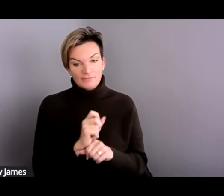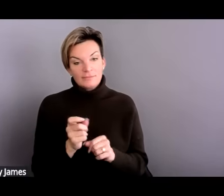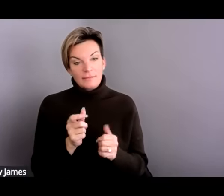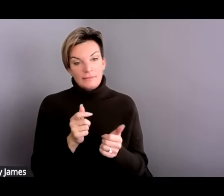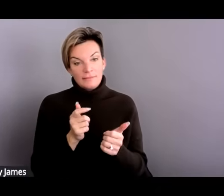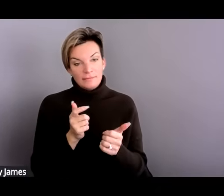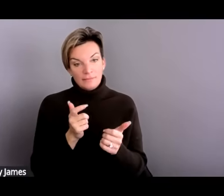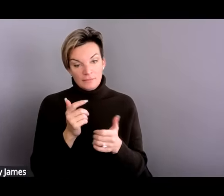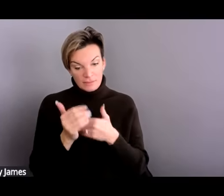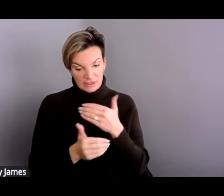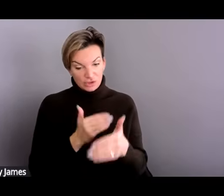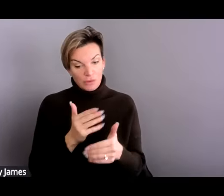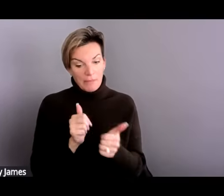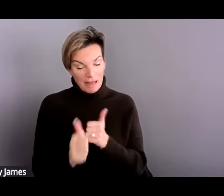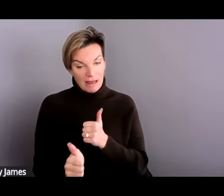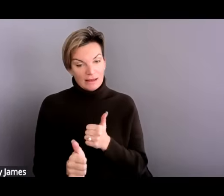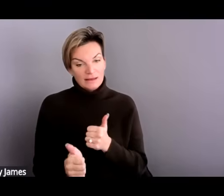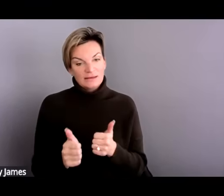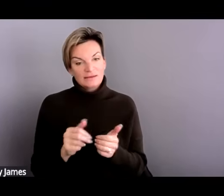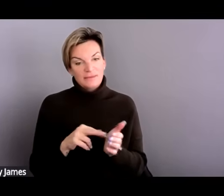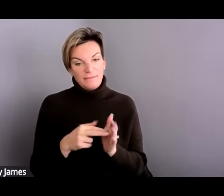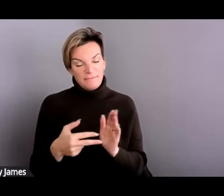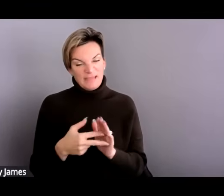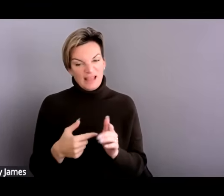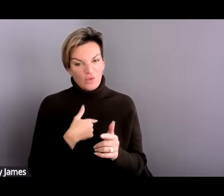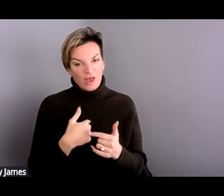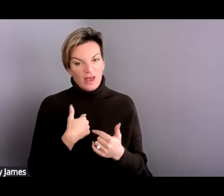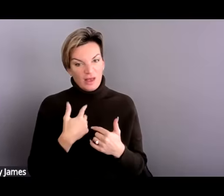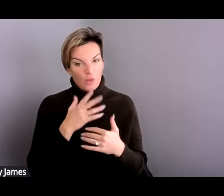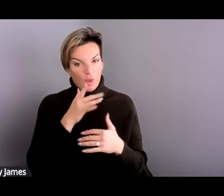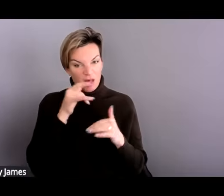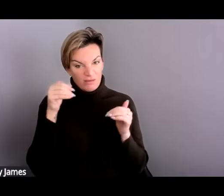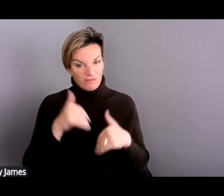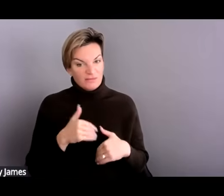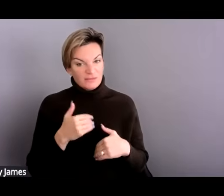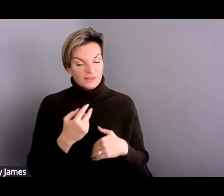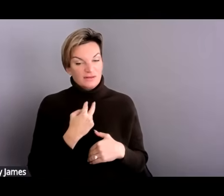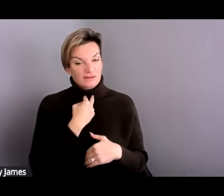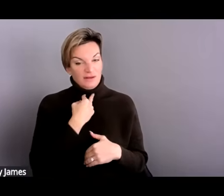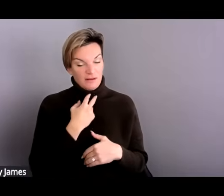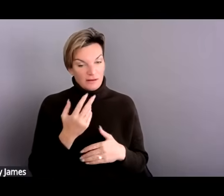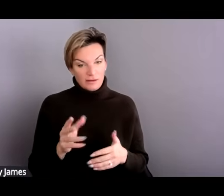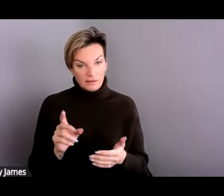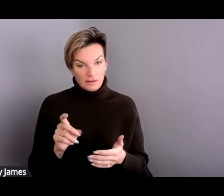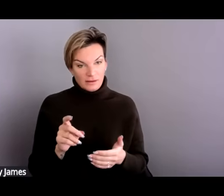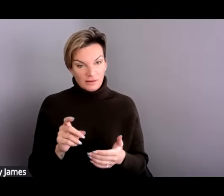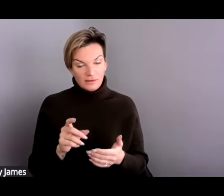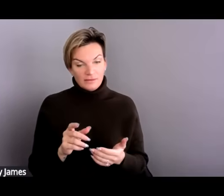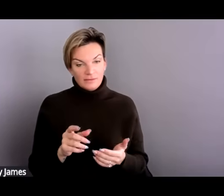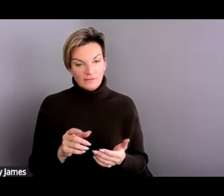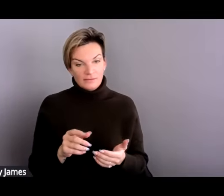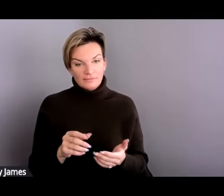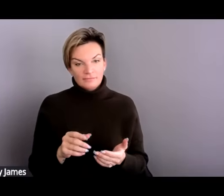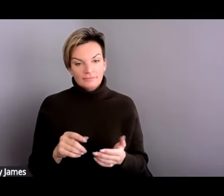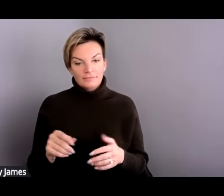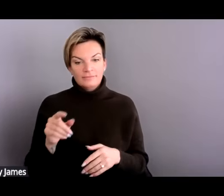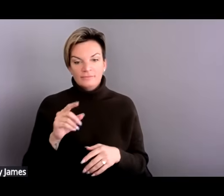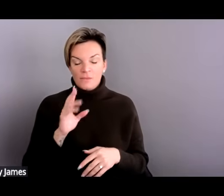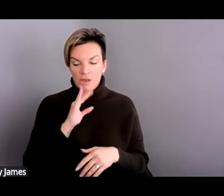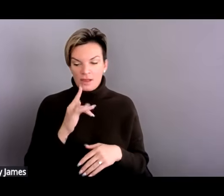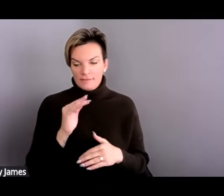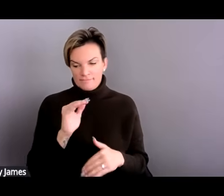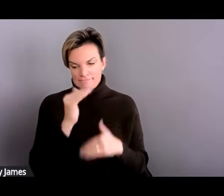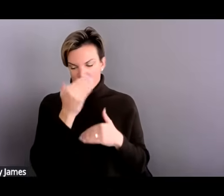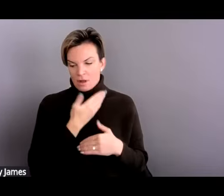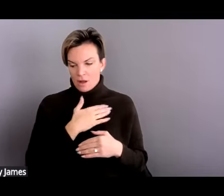procedures, are we limiting ourselves? We don't know what we're going to be facing. Like, are we actually limiting our ability to